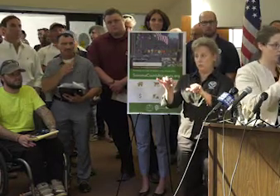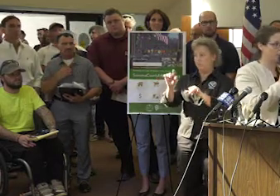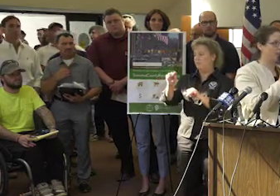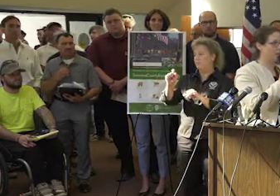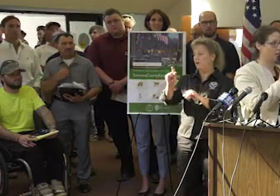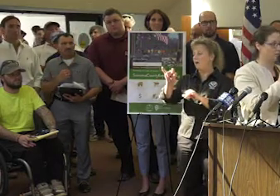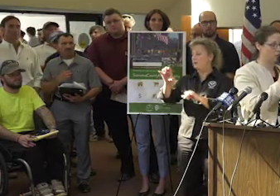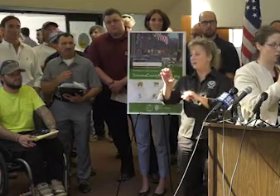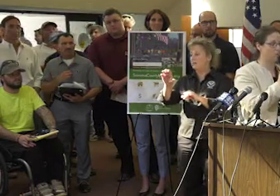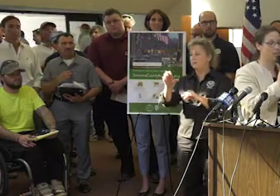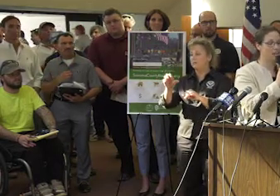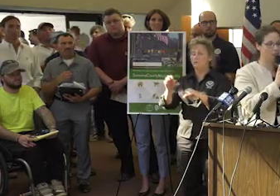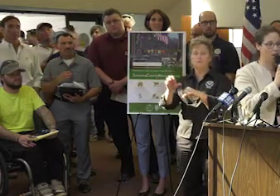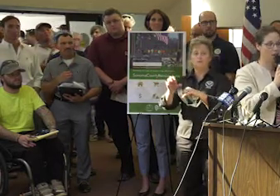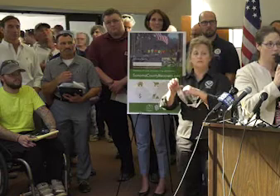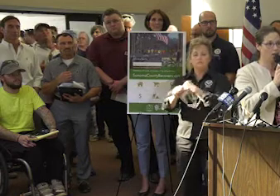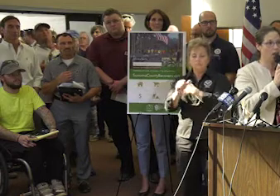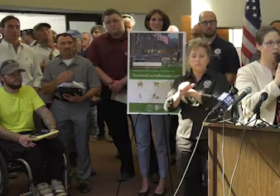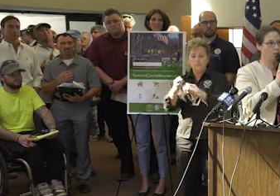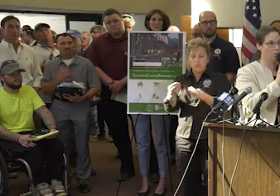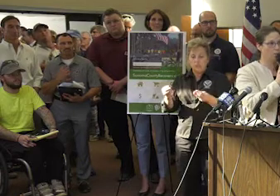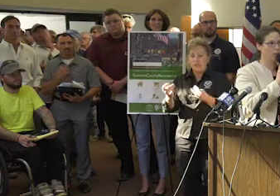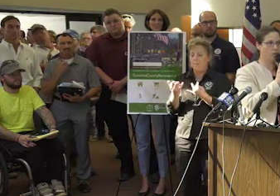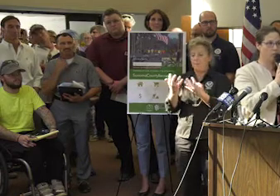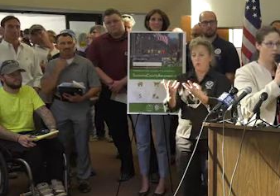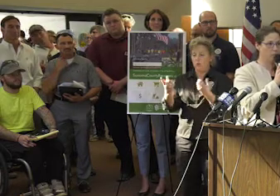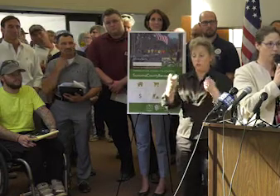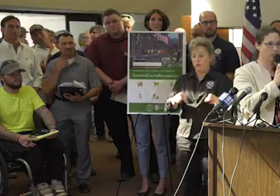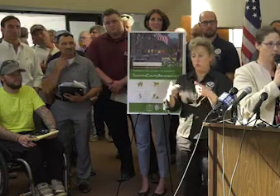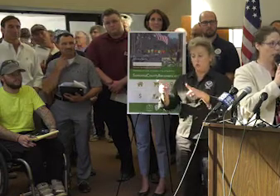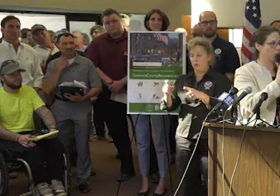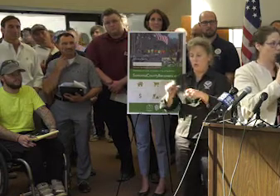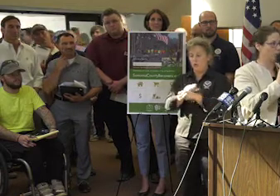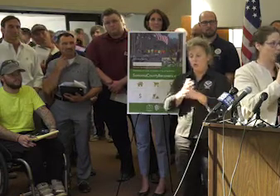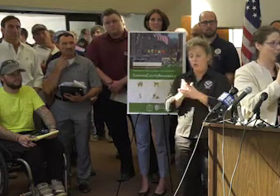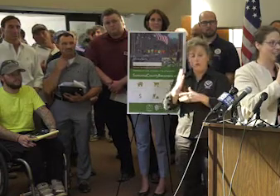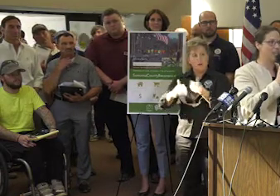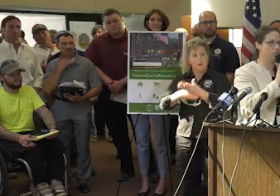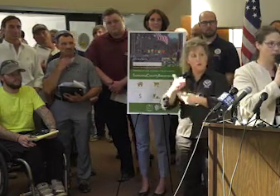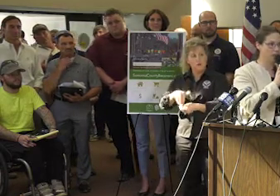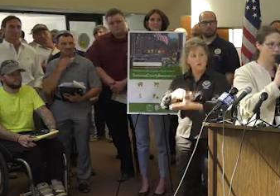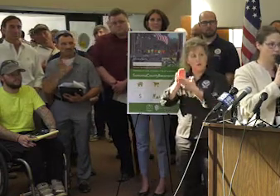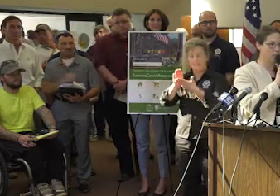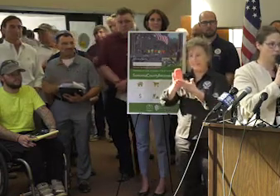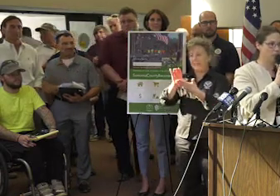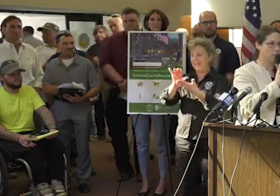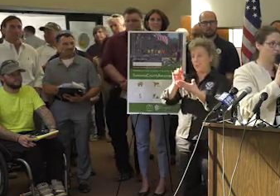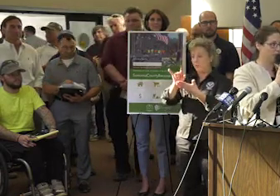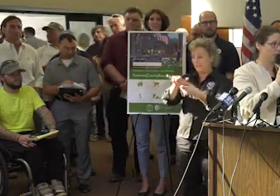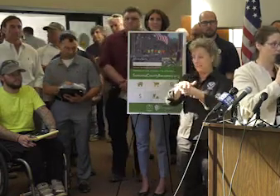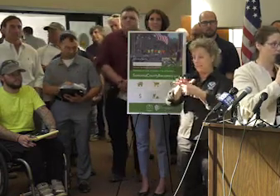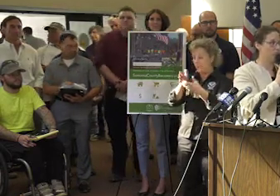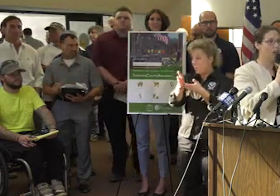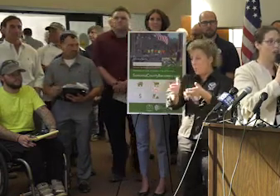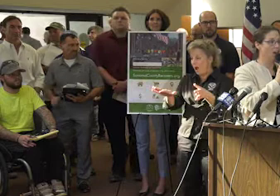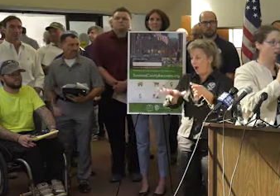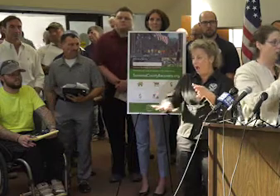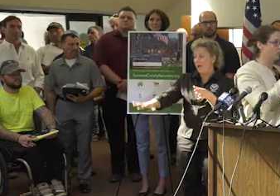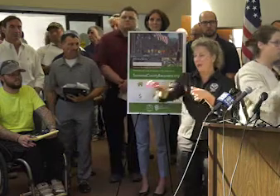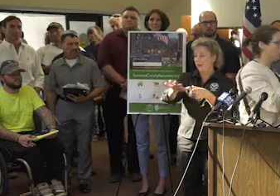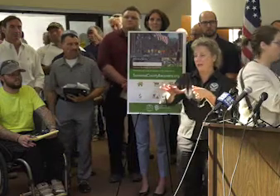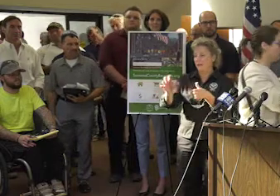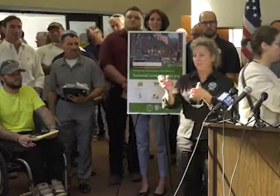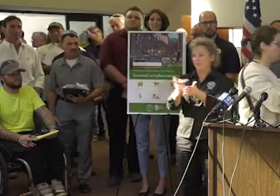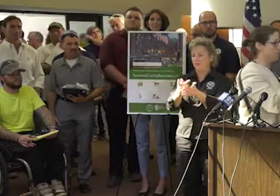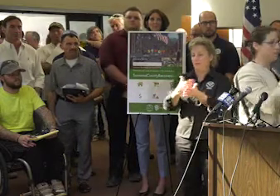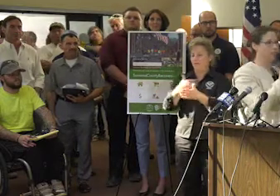toxic material and the burns that have occurred. And we are working through a process to address the county-wide issues, which does include having